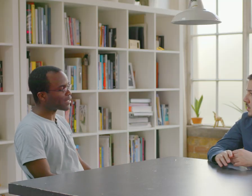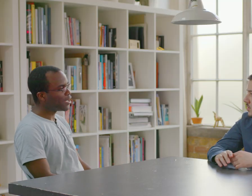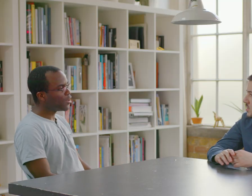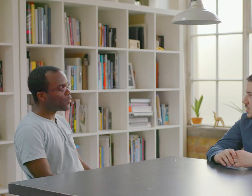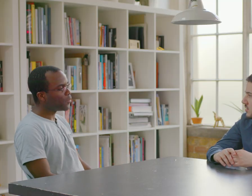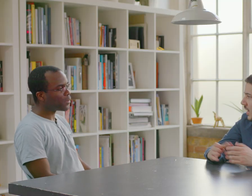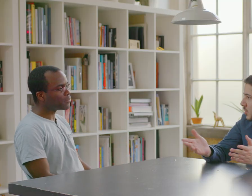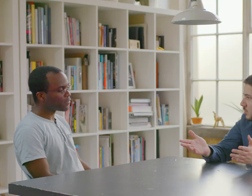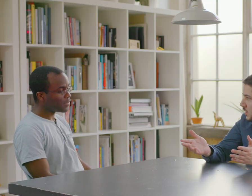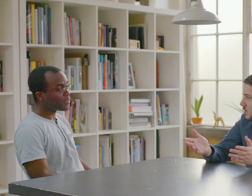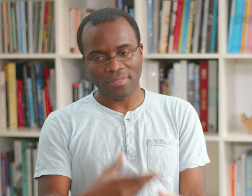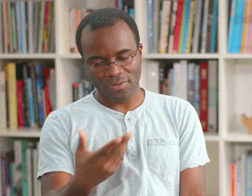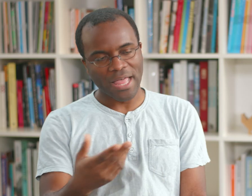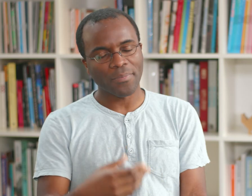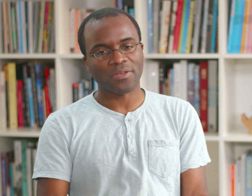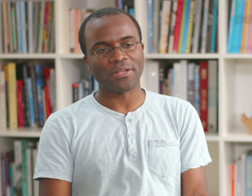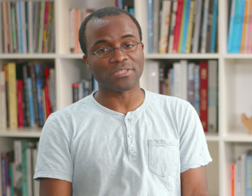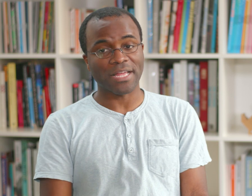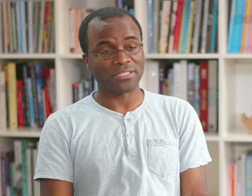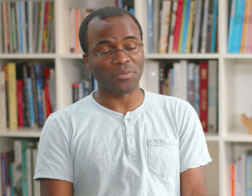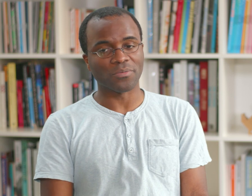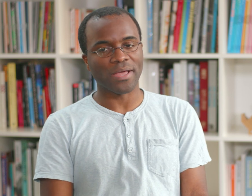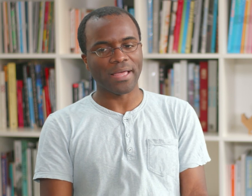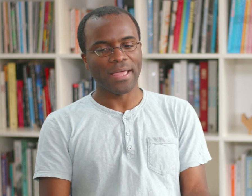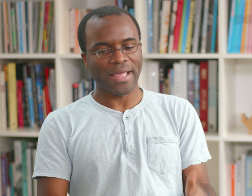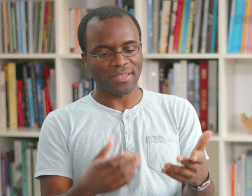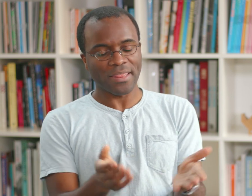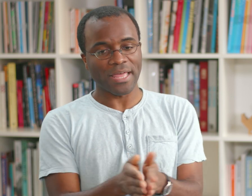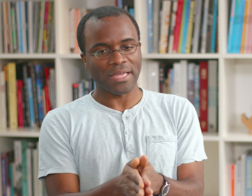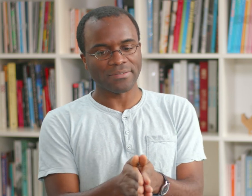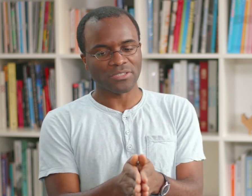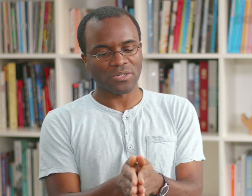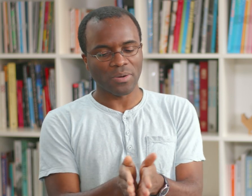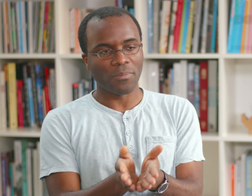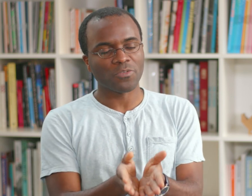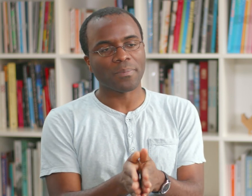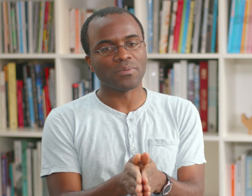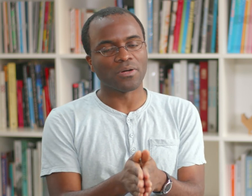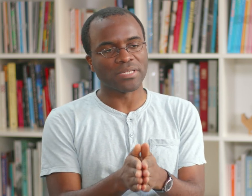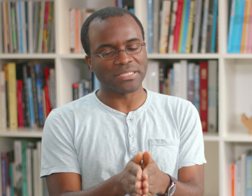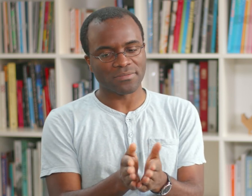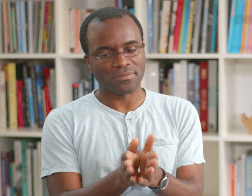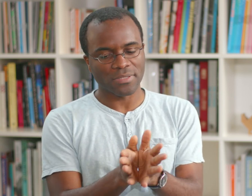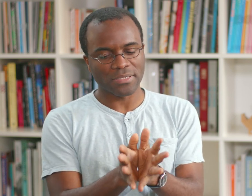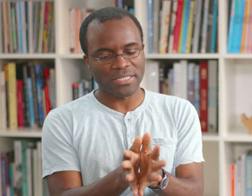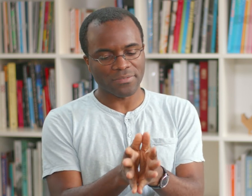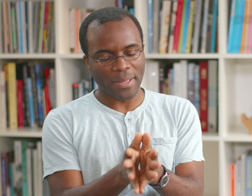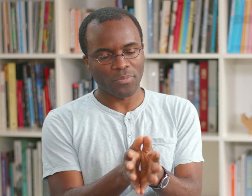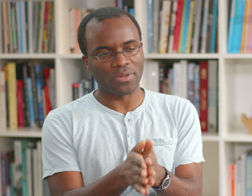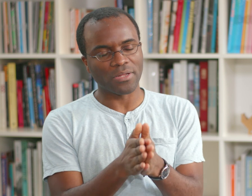such as the hamburger menu so the hamburger menu is a classic one where it's in there even though most people on native in the native app world are